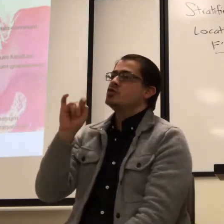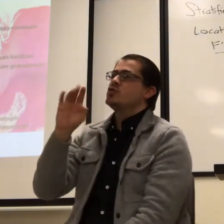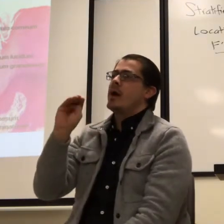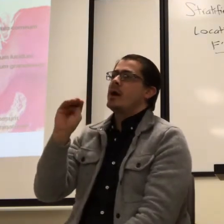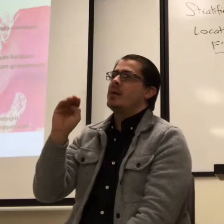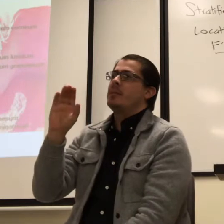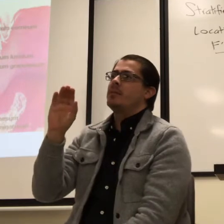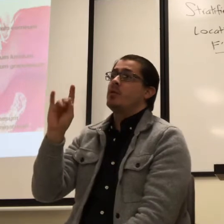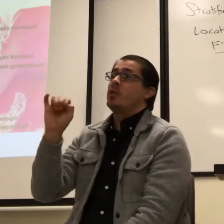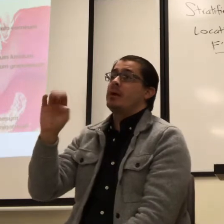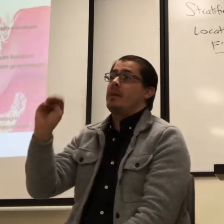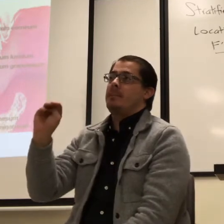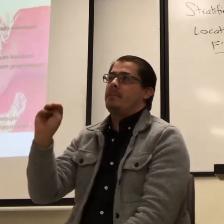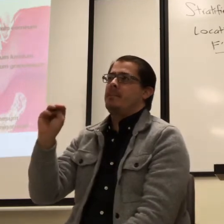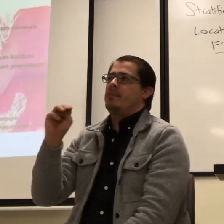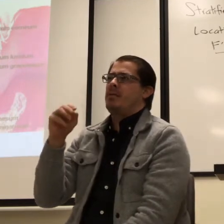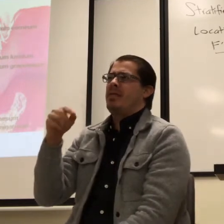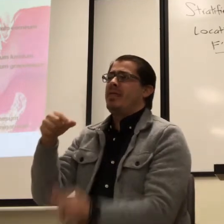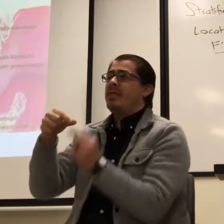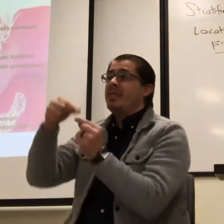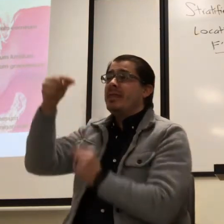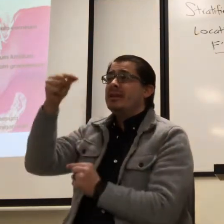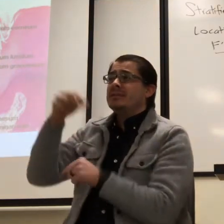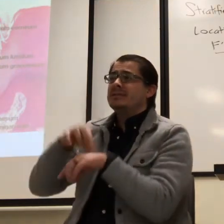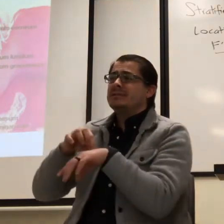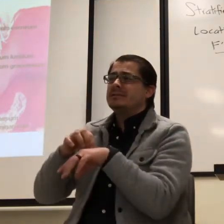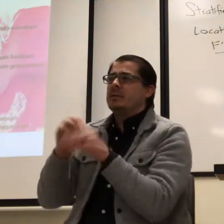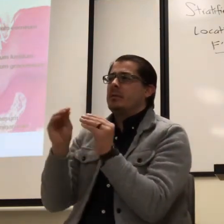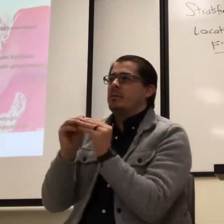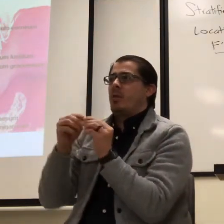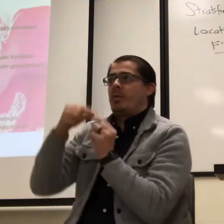thin skin, that layer would be much thinner.